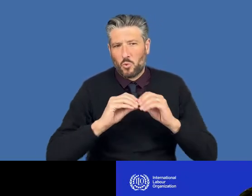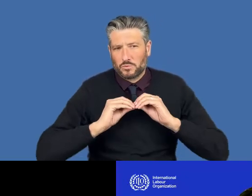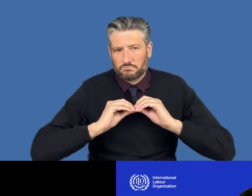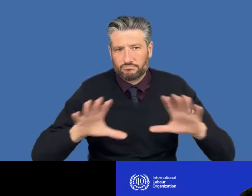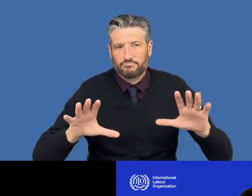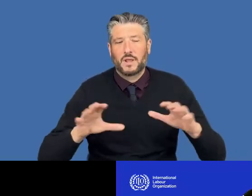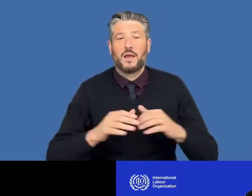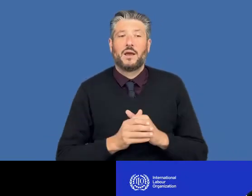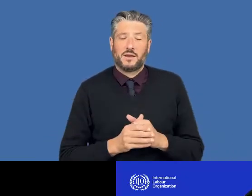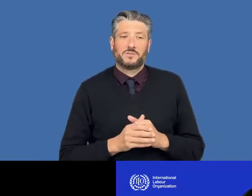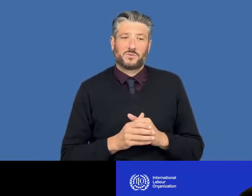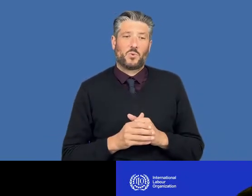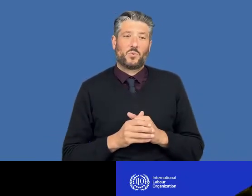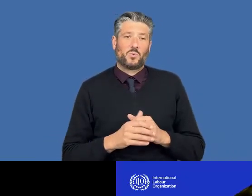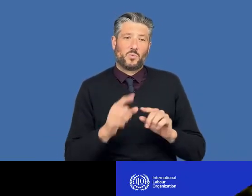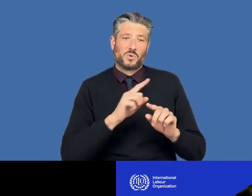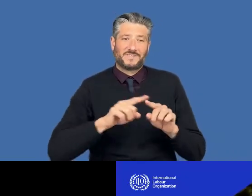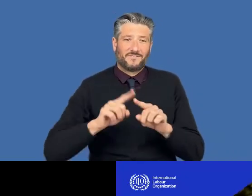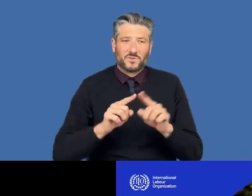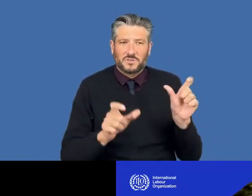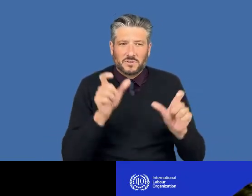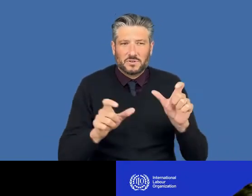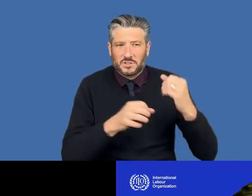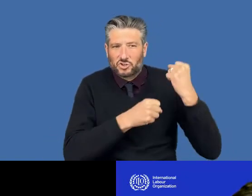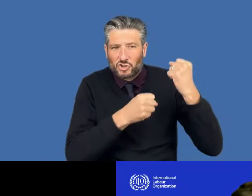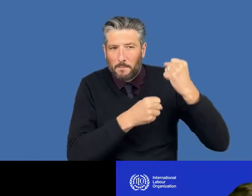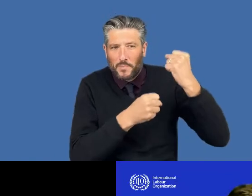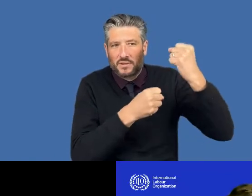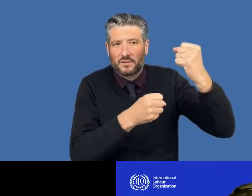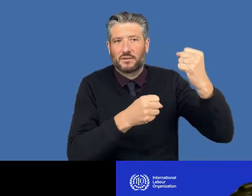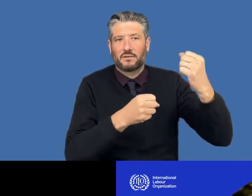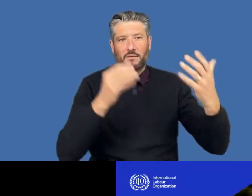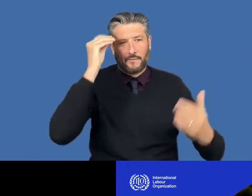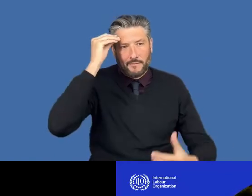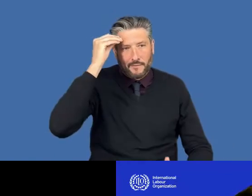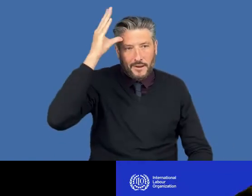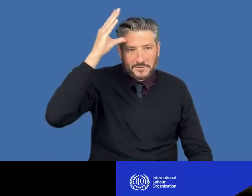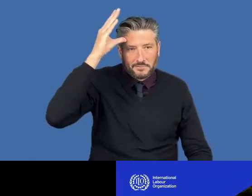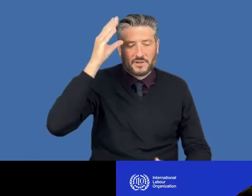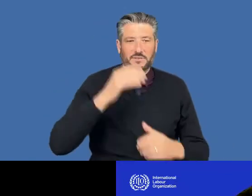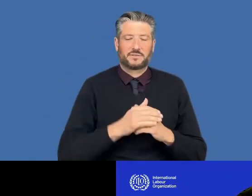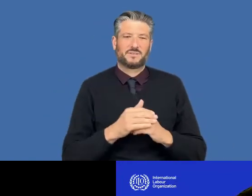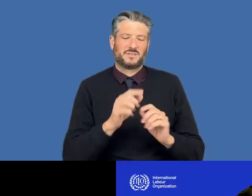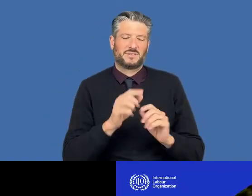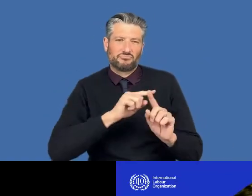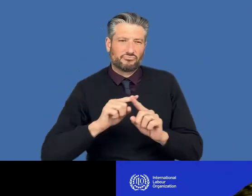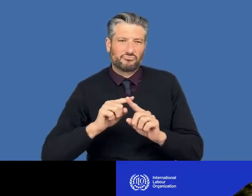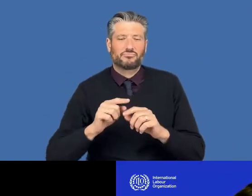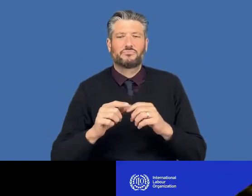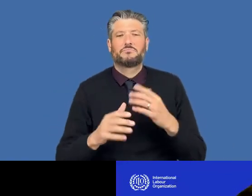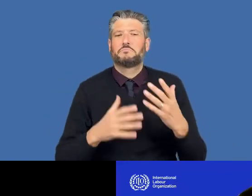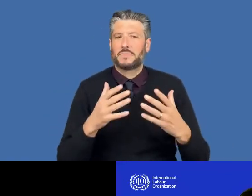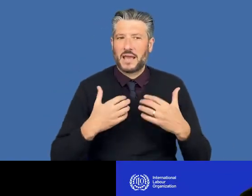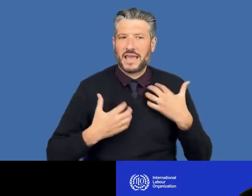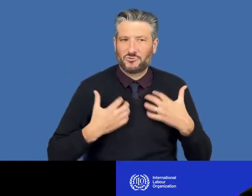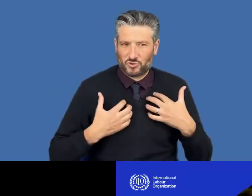have on accessibility, they're not experts, but you keep them entertained, you said you use a gamified approach for that. So these are very interesting points.